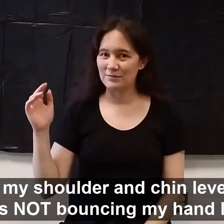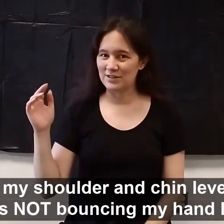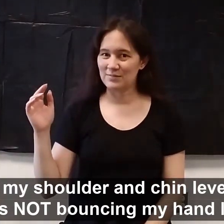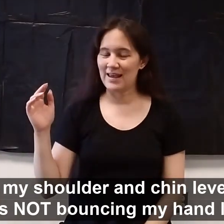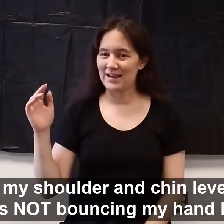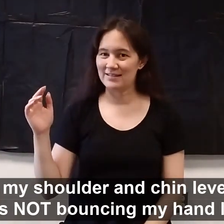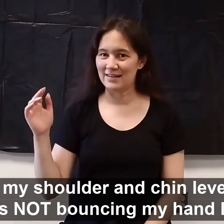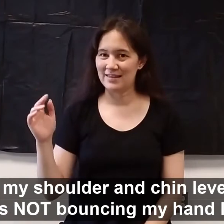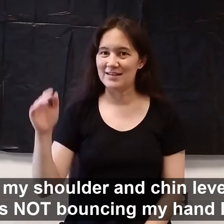bouncing my hand like this